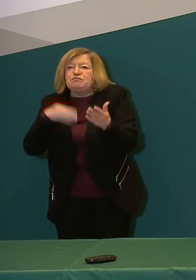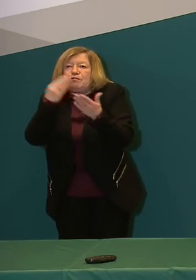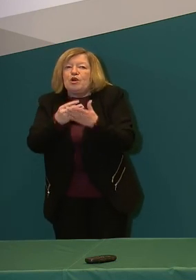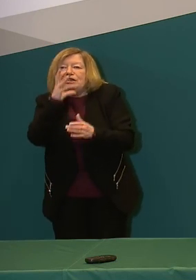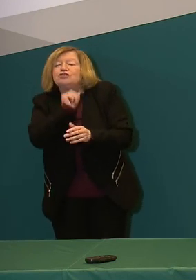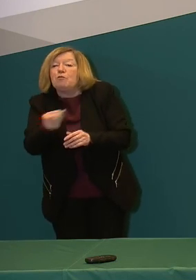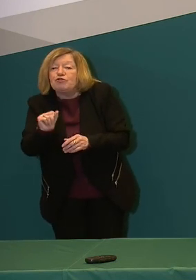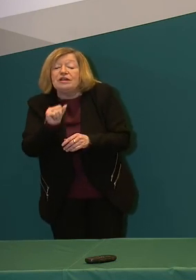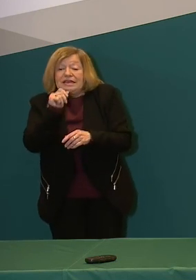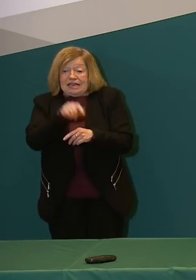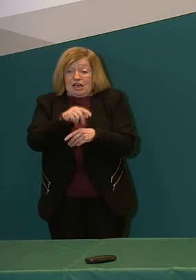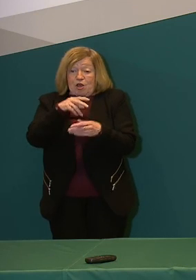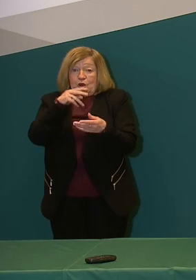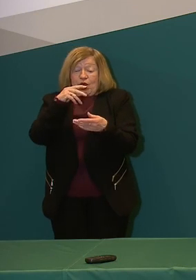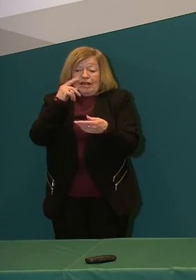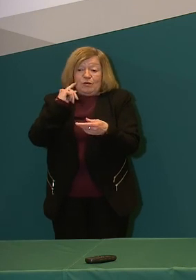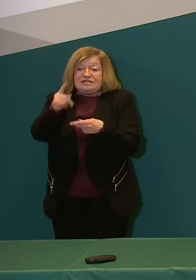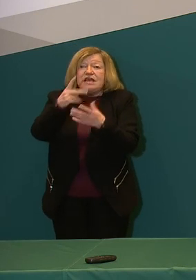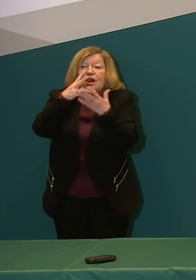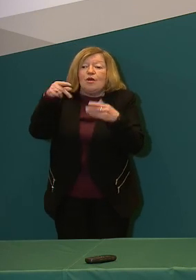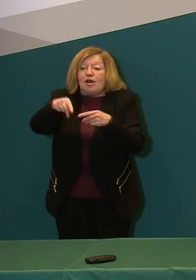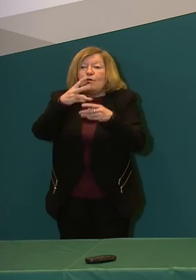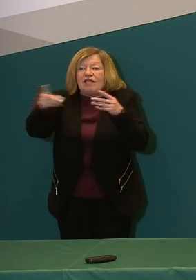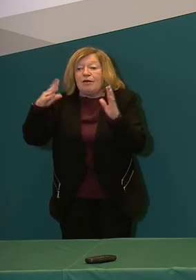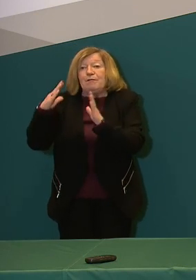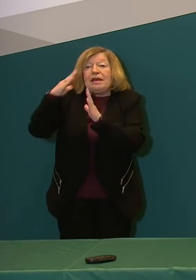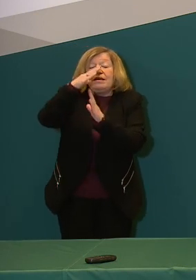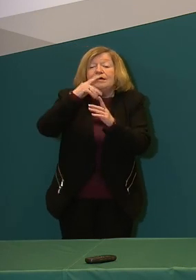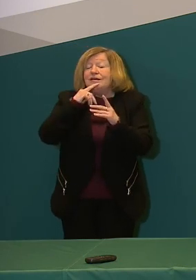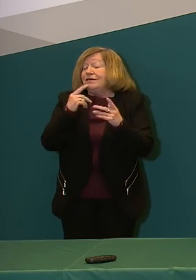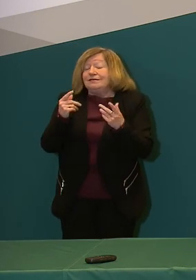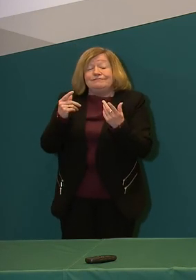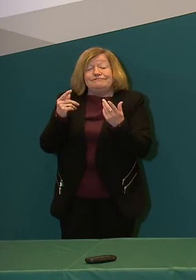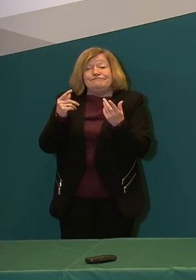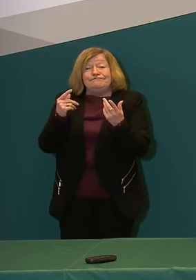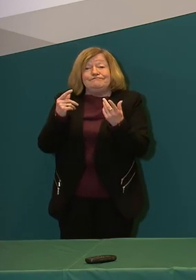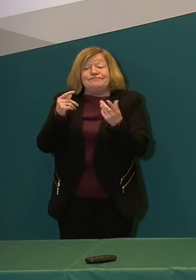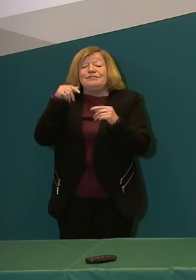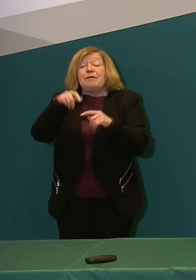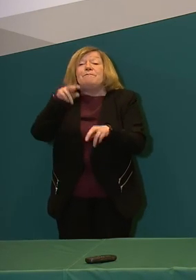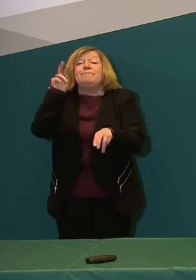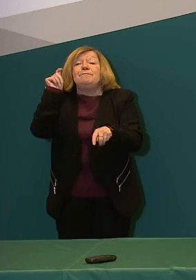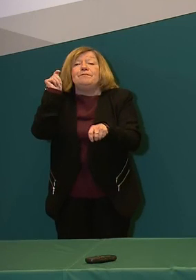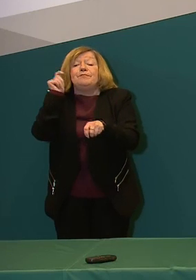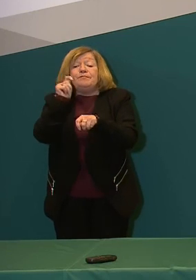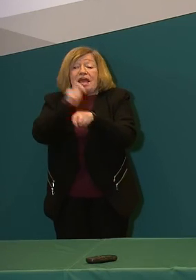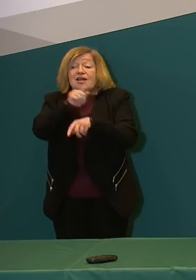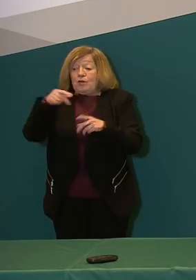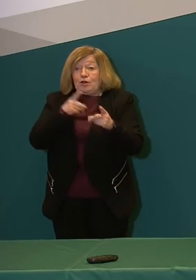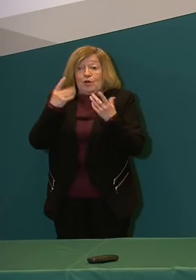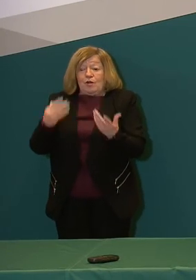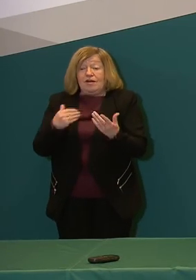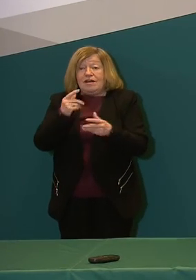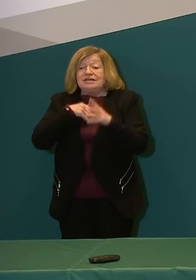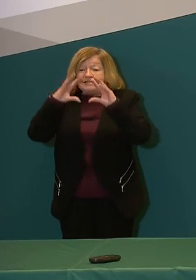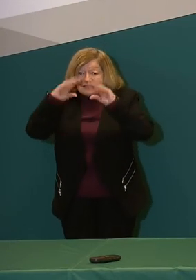model and this is when the surge or the peak might occur. But the bottom line is, the better we do in terms of